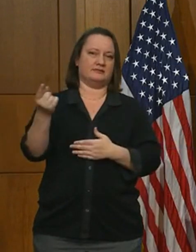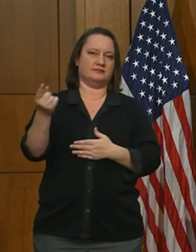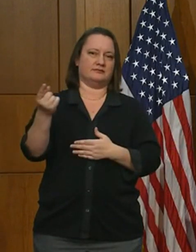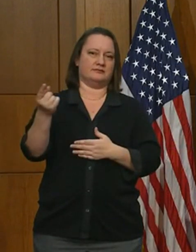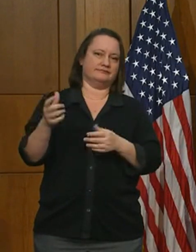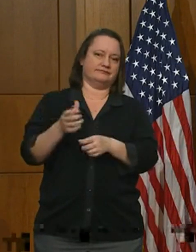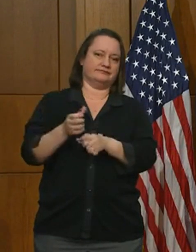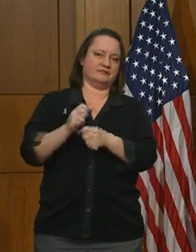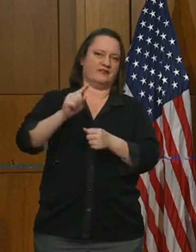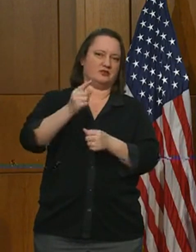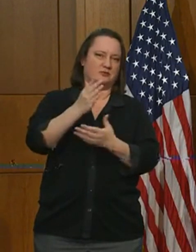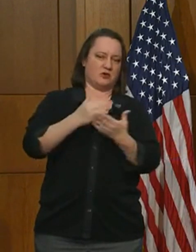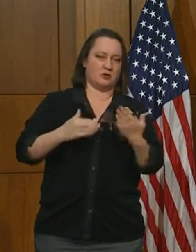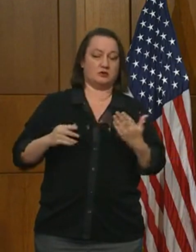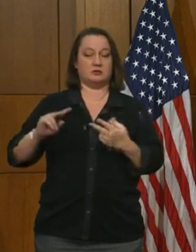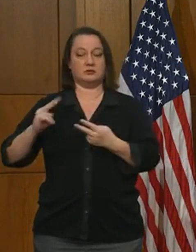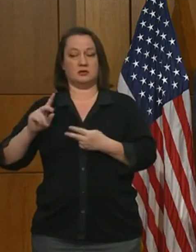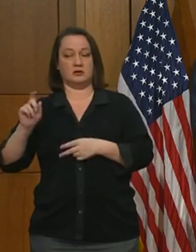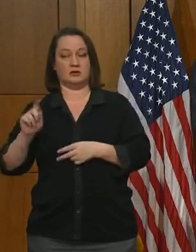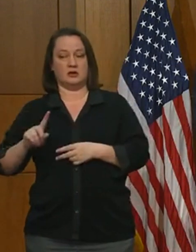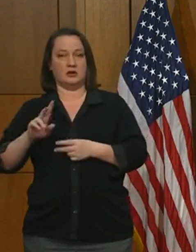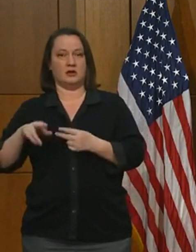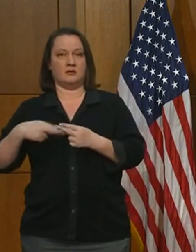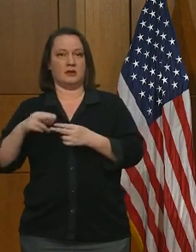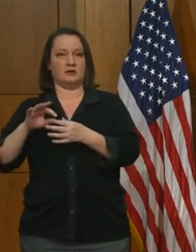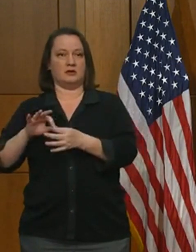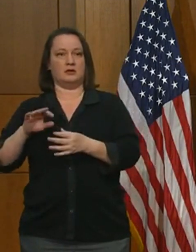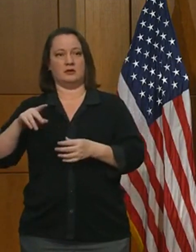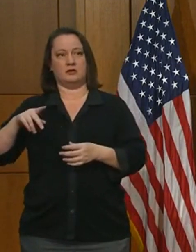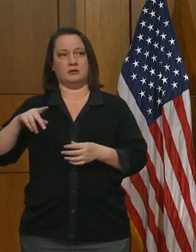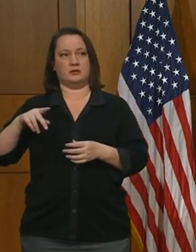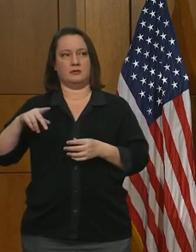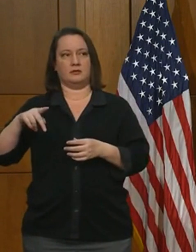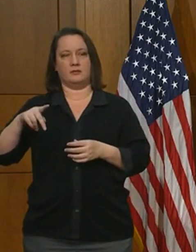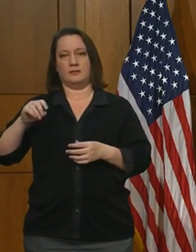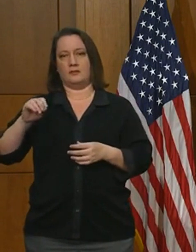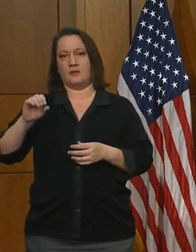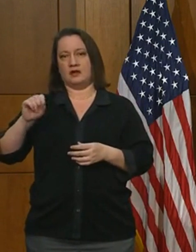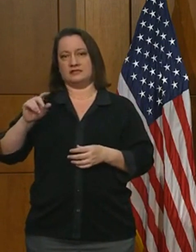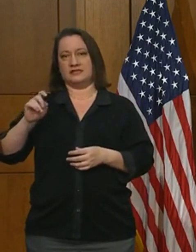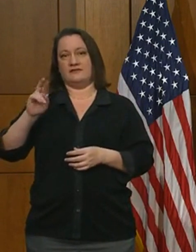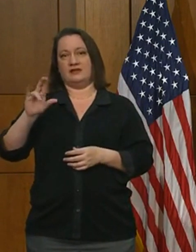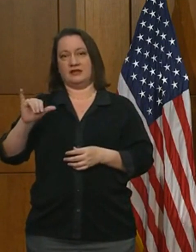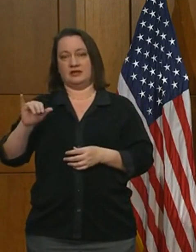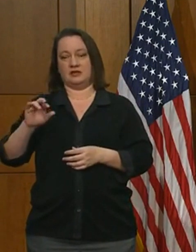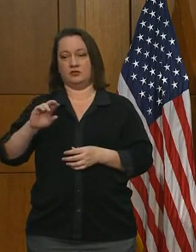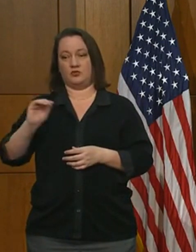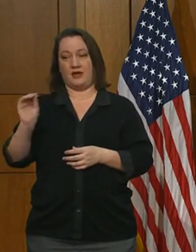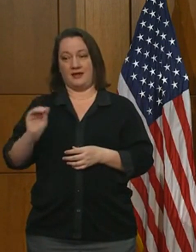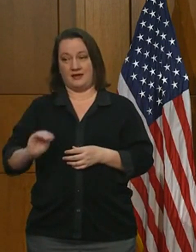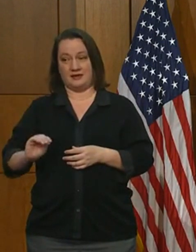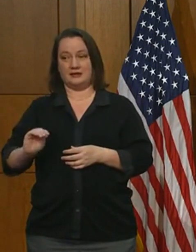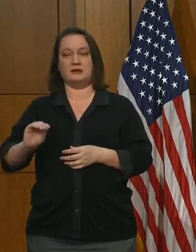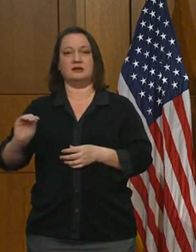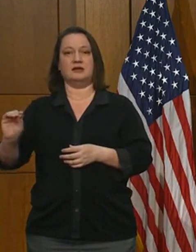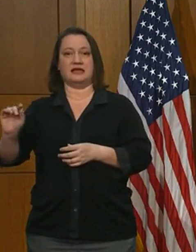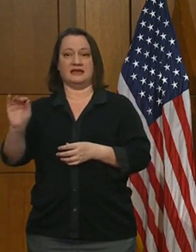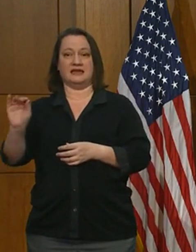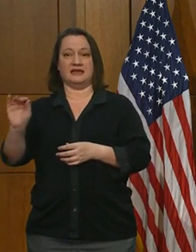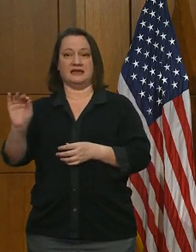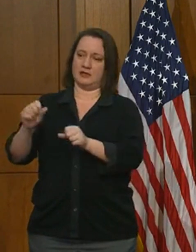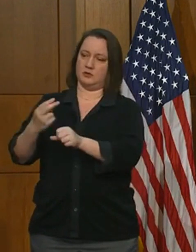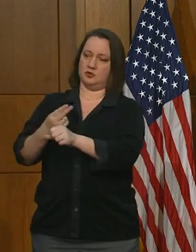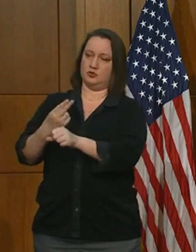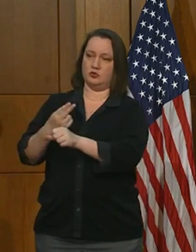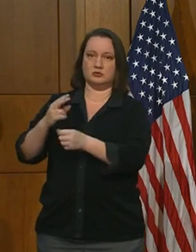was around the positivity rate and whether or not that is an assessment of prevalence.